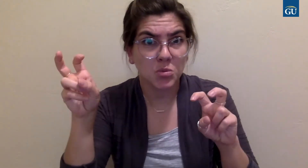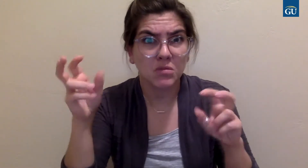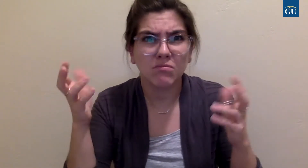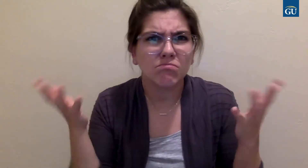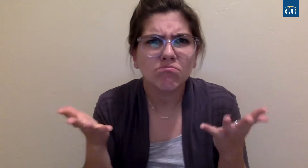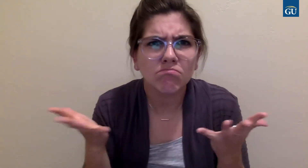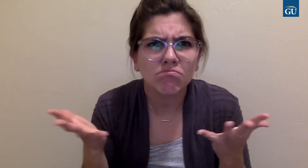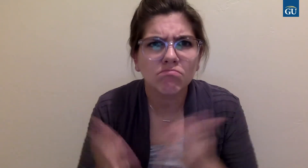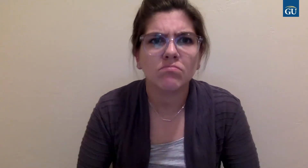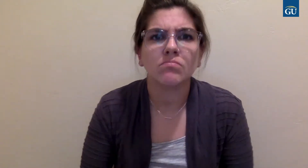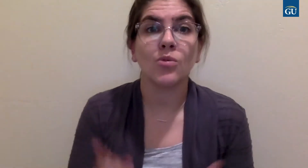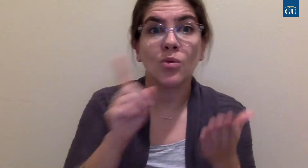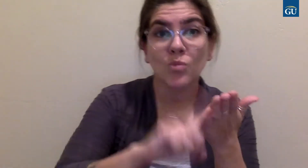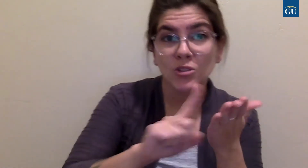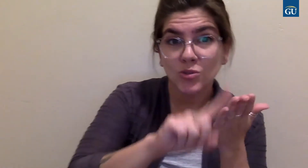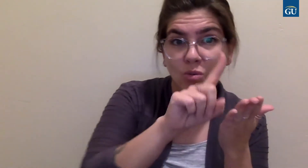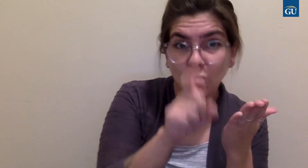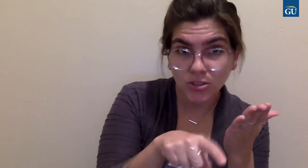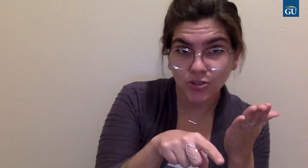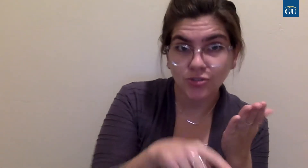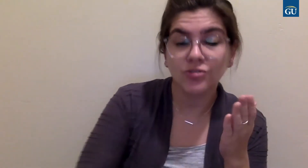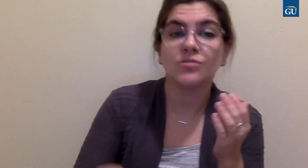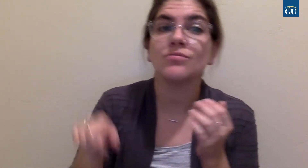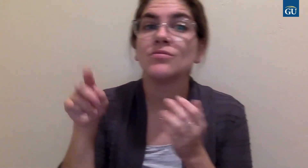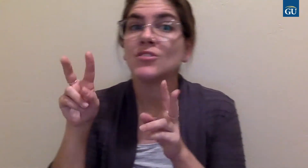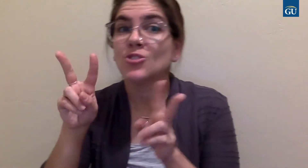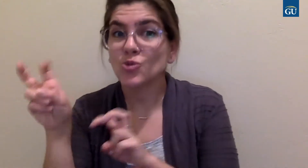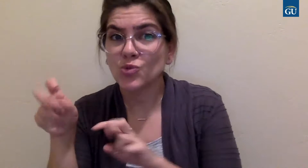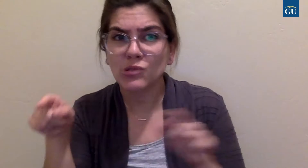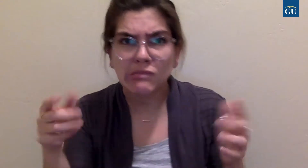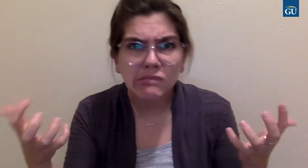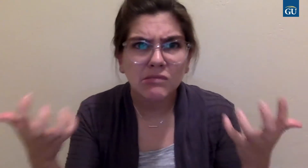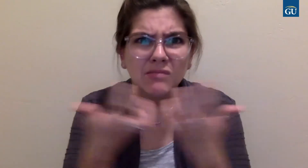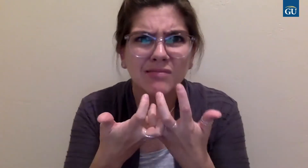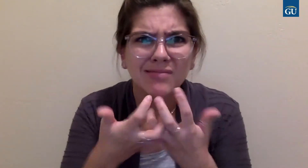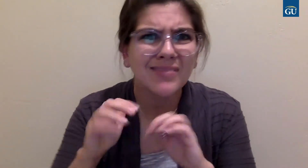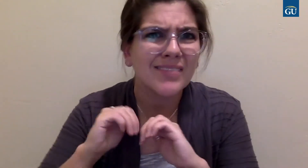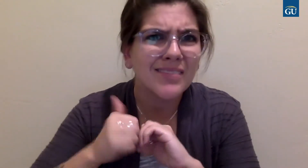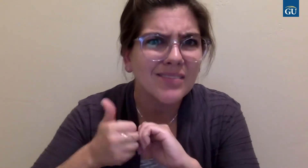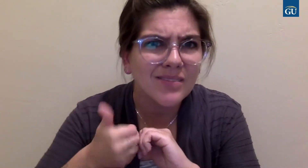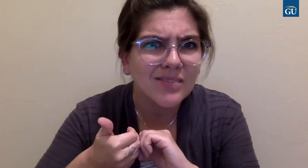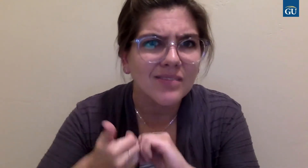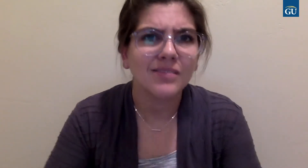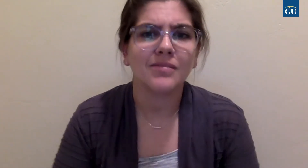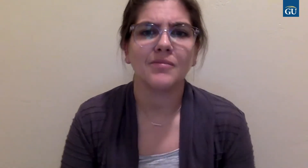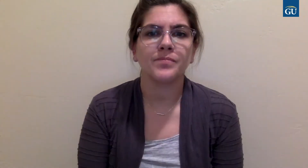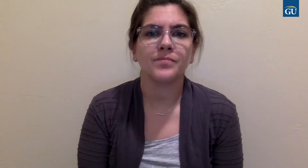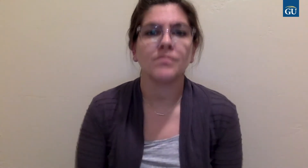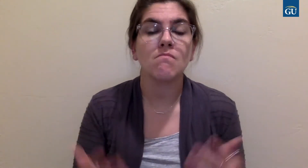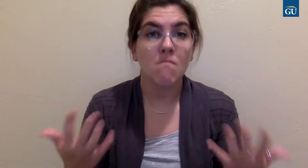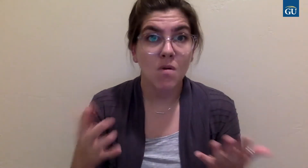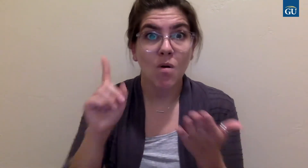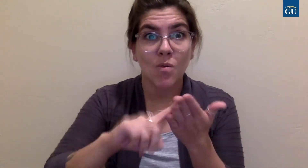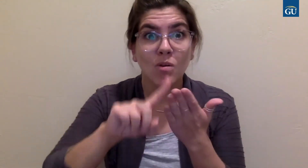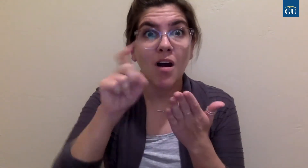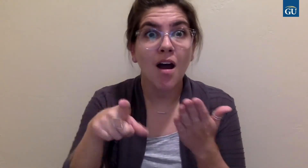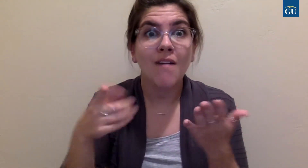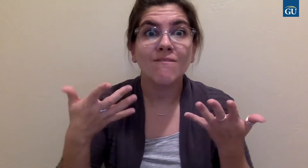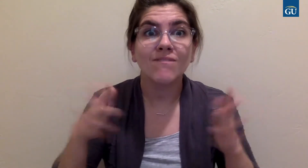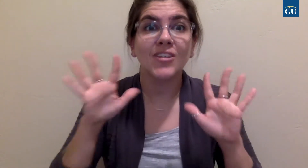What are the grander issues that the field is grappling with, and how does this research question fit in? What would we know if we had the answer